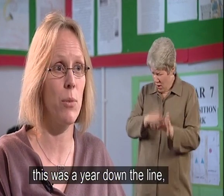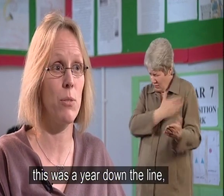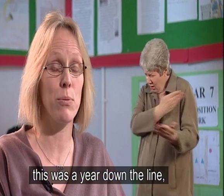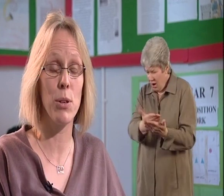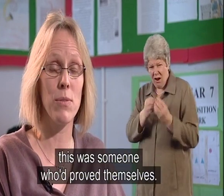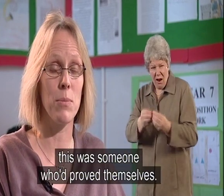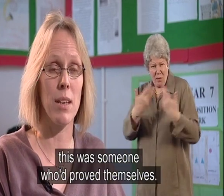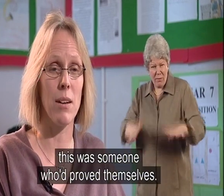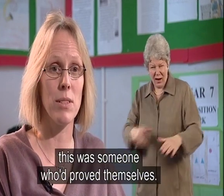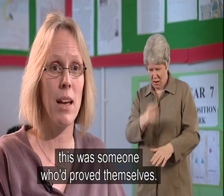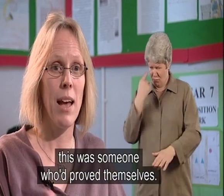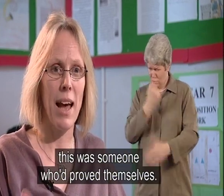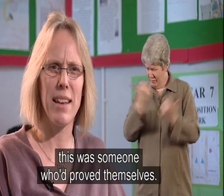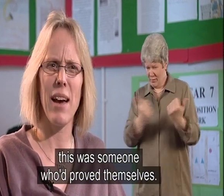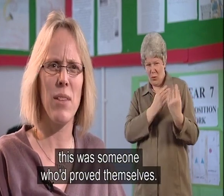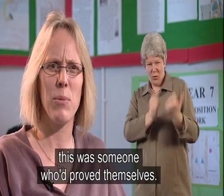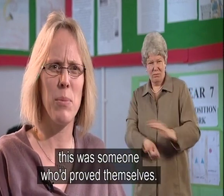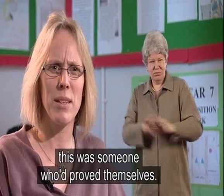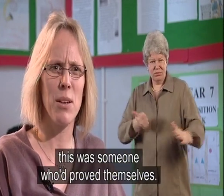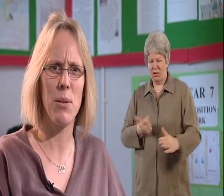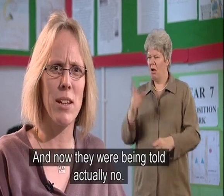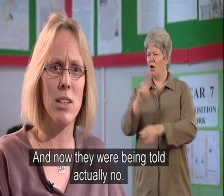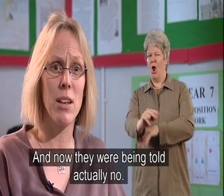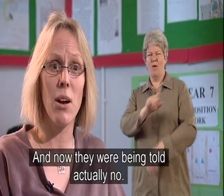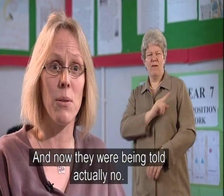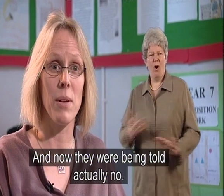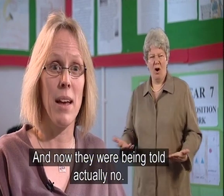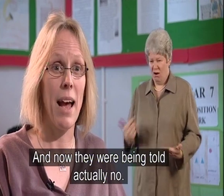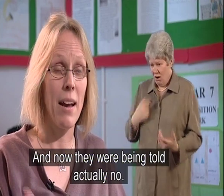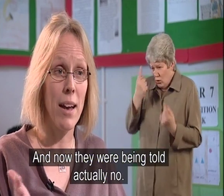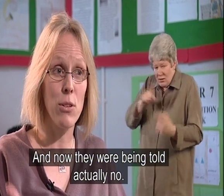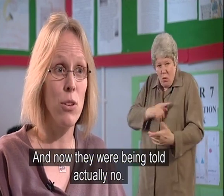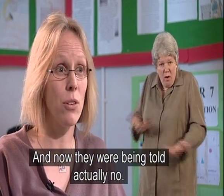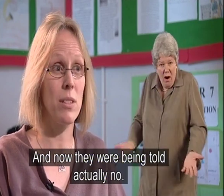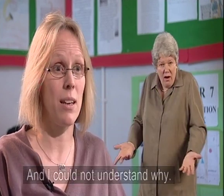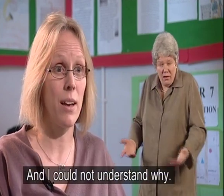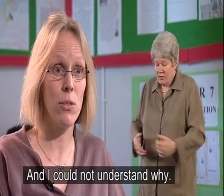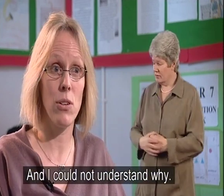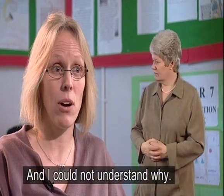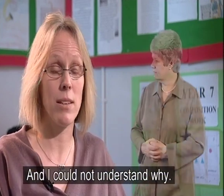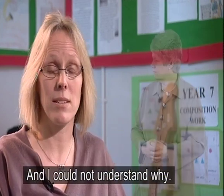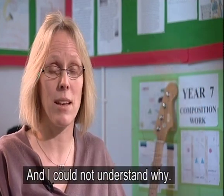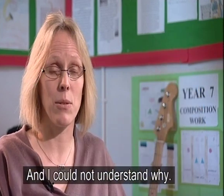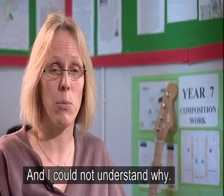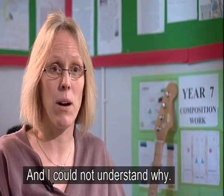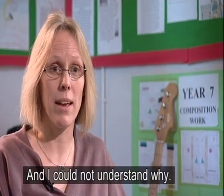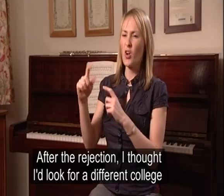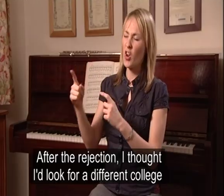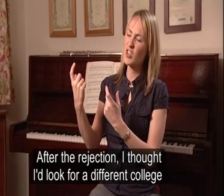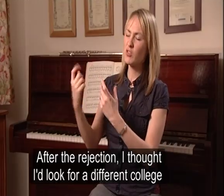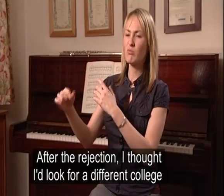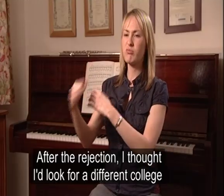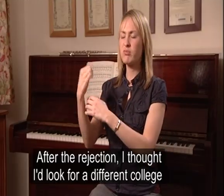This is someone who'd proved themselves. And now they were being told actually no. And I could not see it. I could not understand